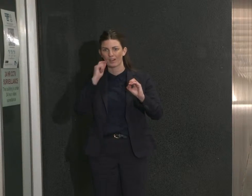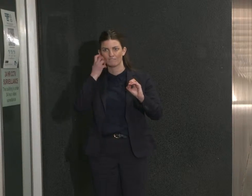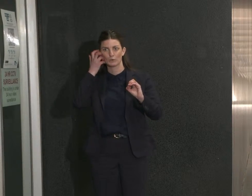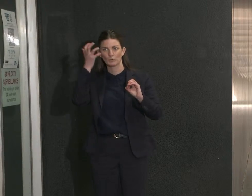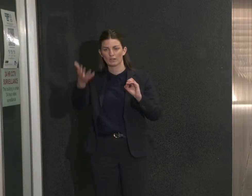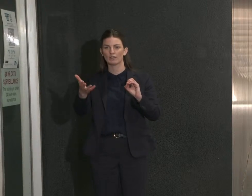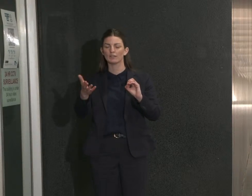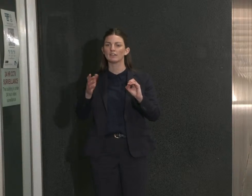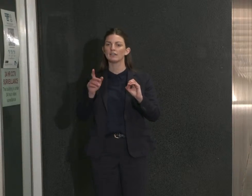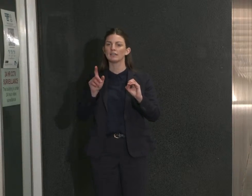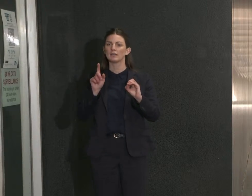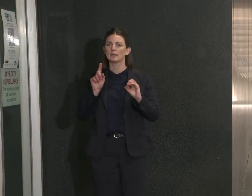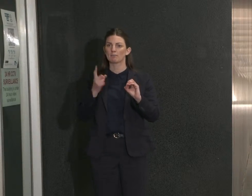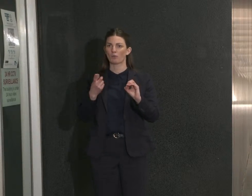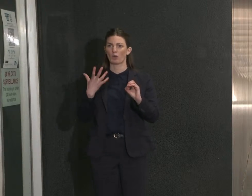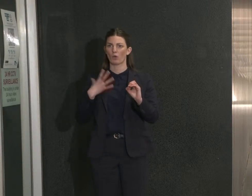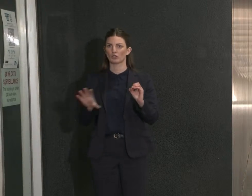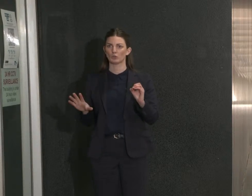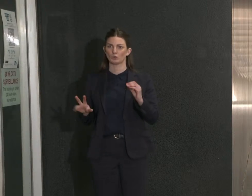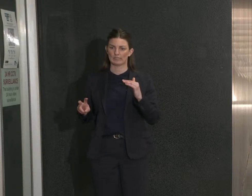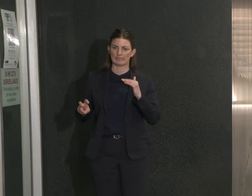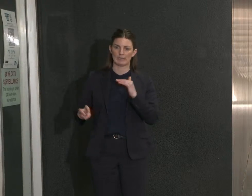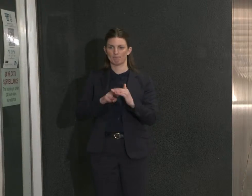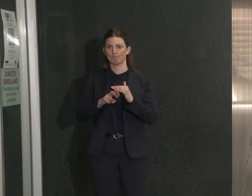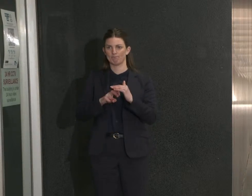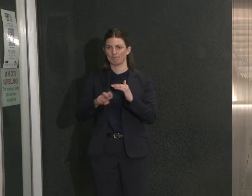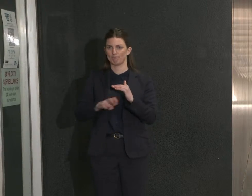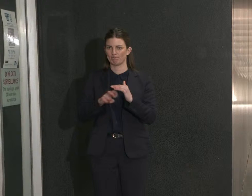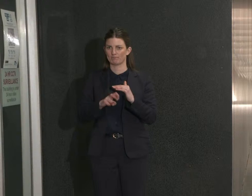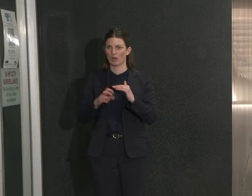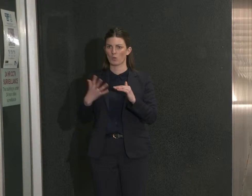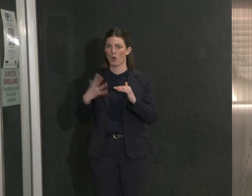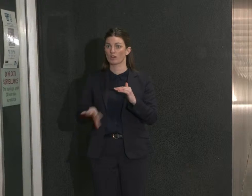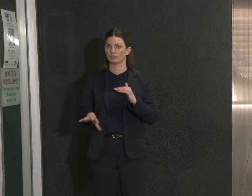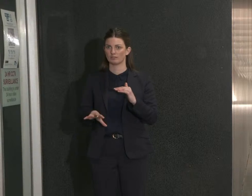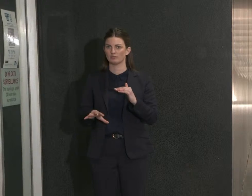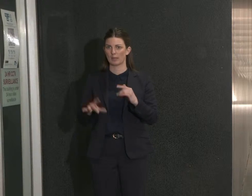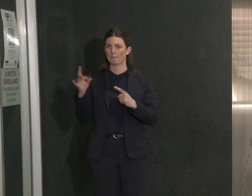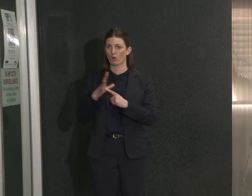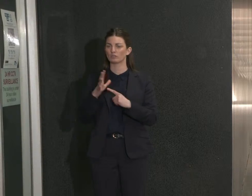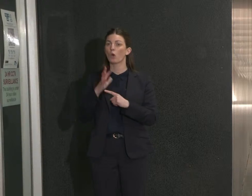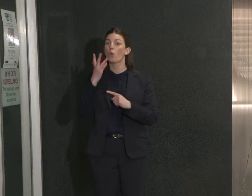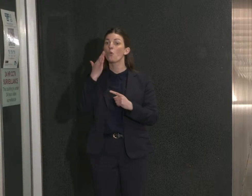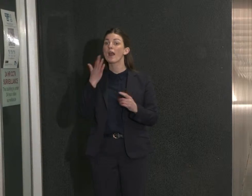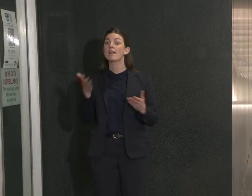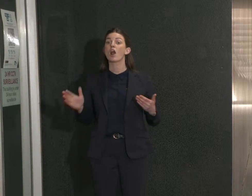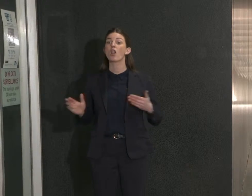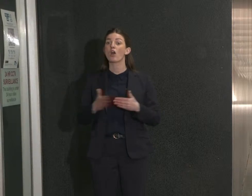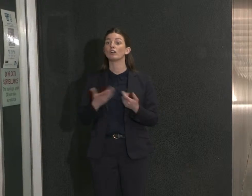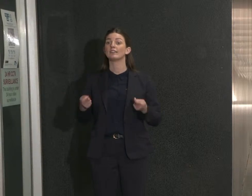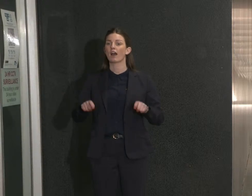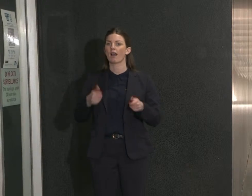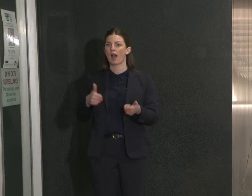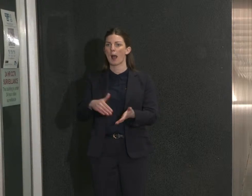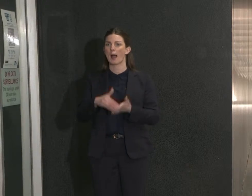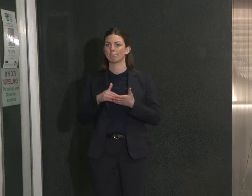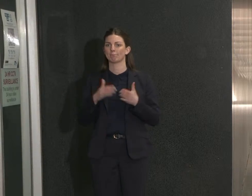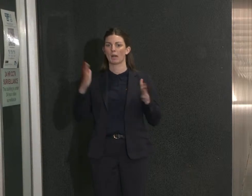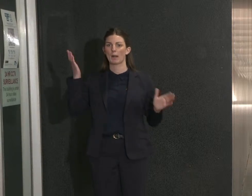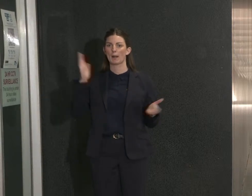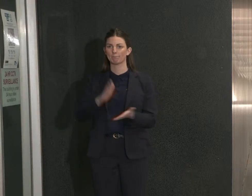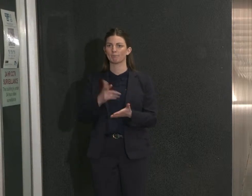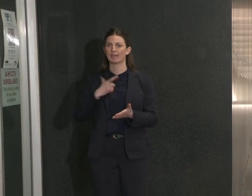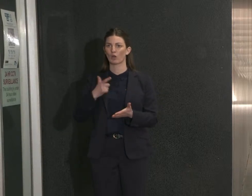it into ISO, if you like. So once we're locked down, because movement means infection, we've locked